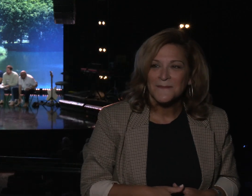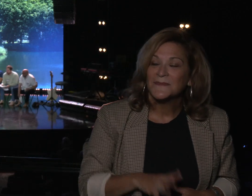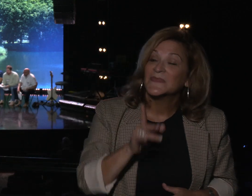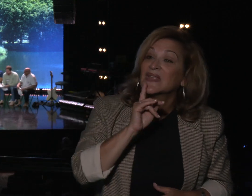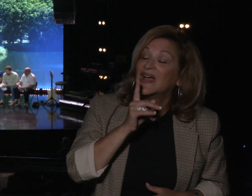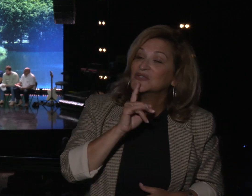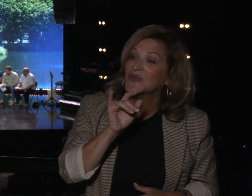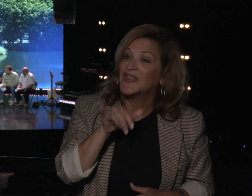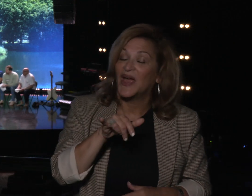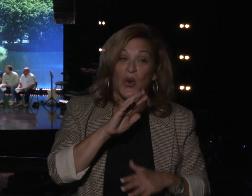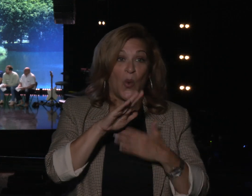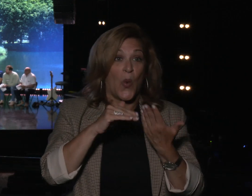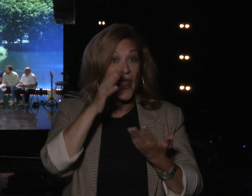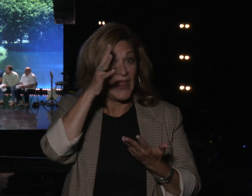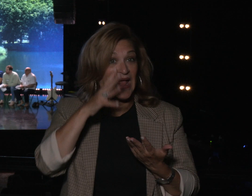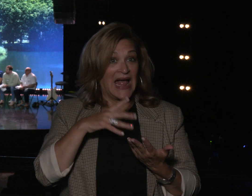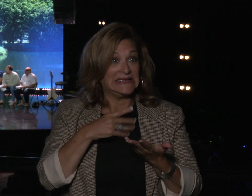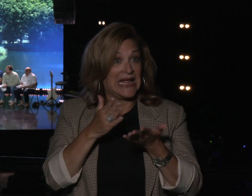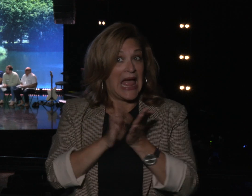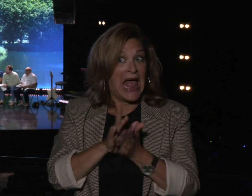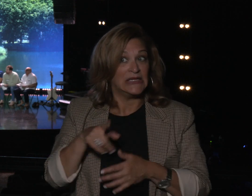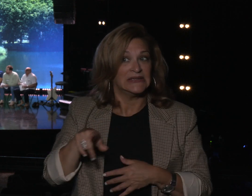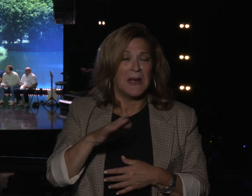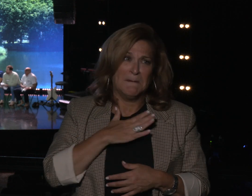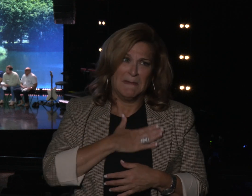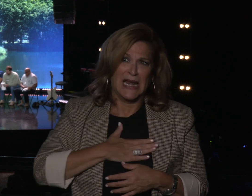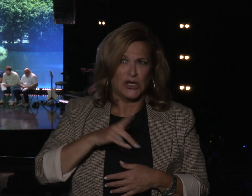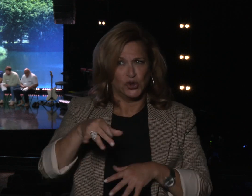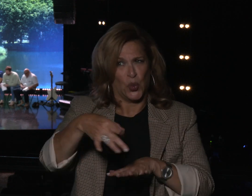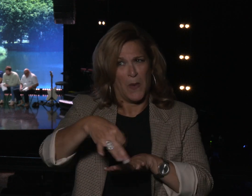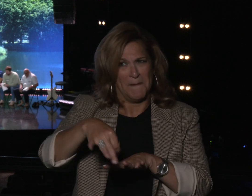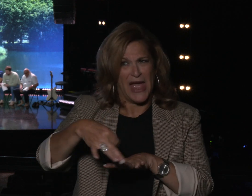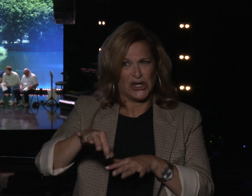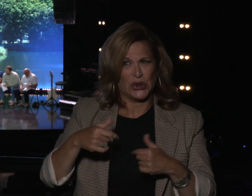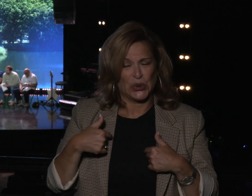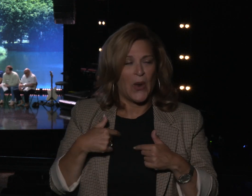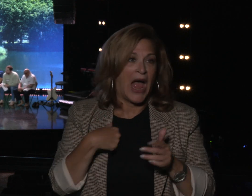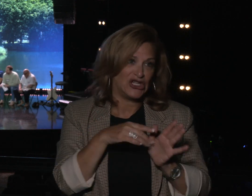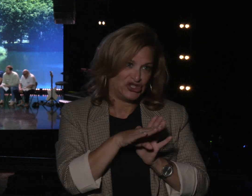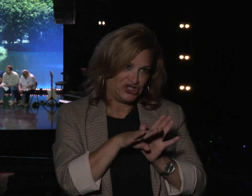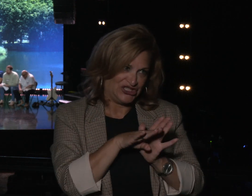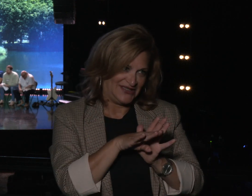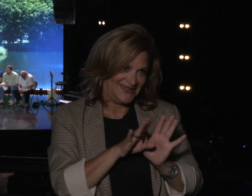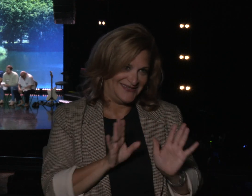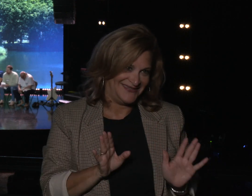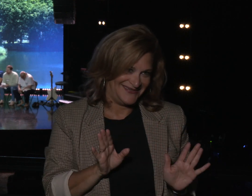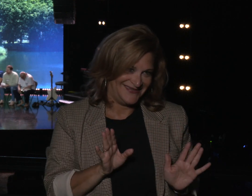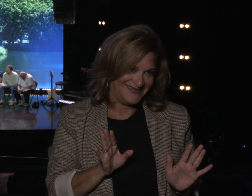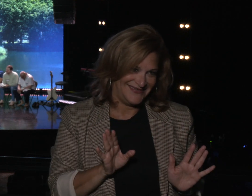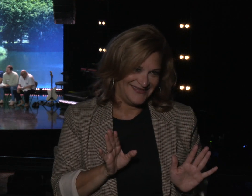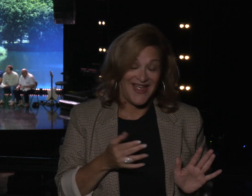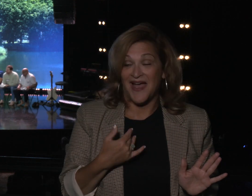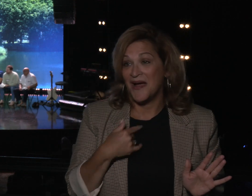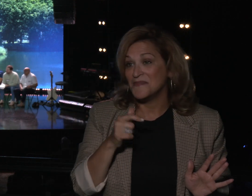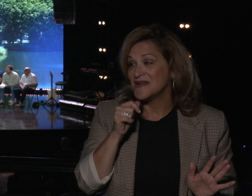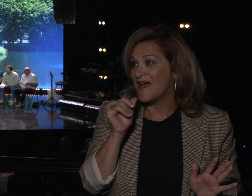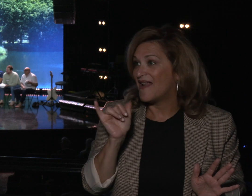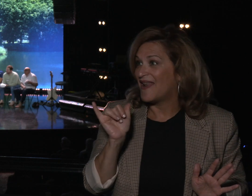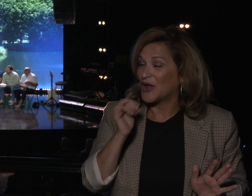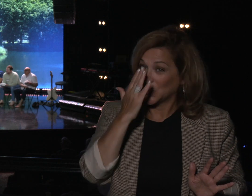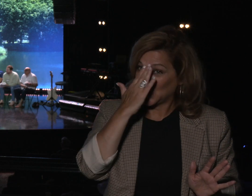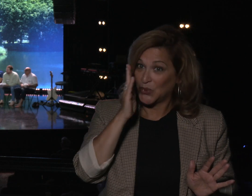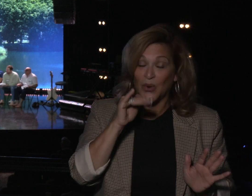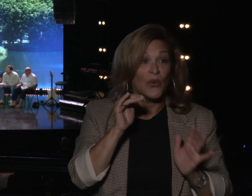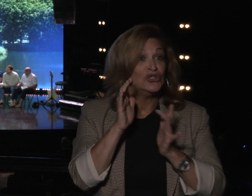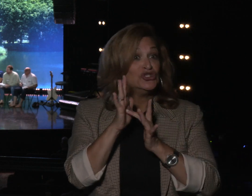Actually, all the guys that I asked to do this, I asked them to get pedicures. I kind of cheated because I'm not like, Jesus